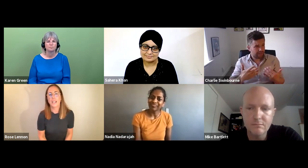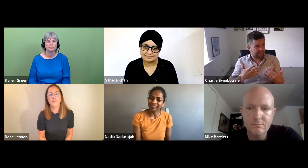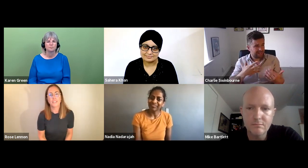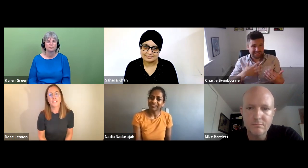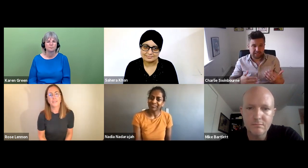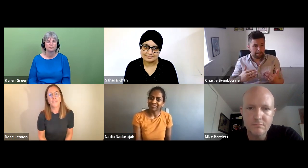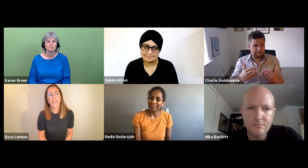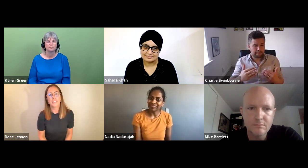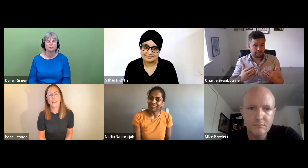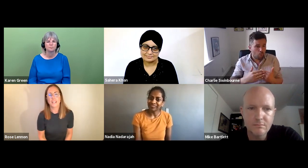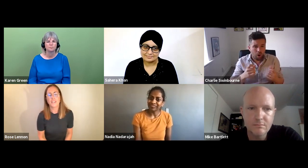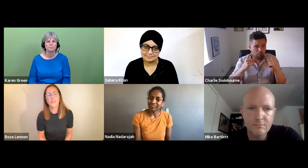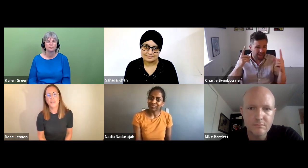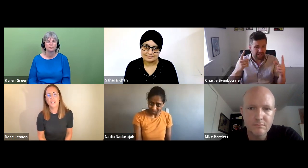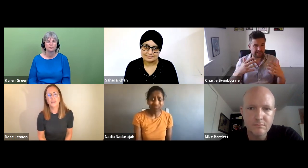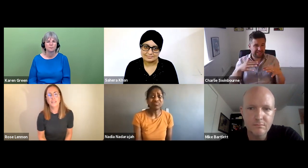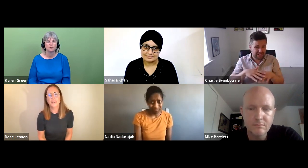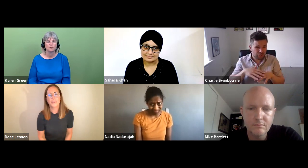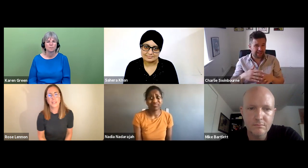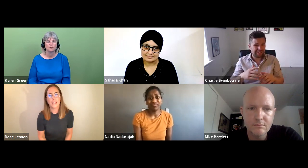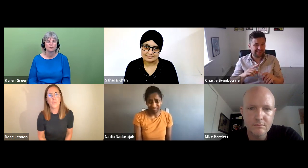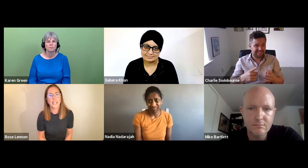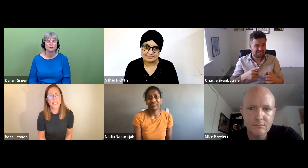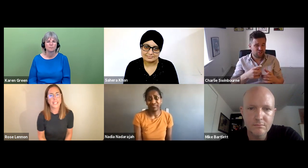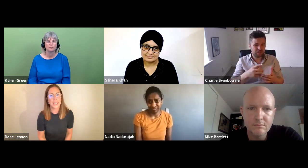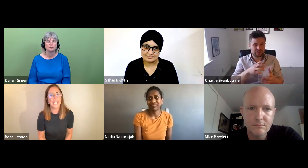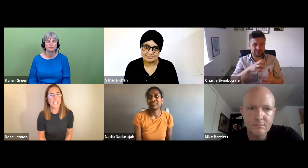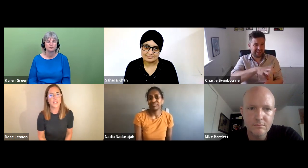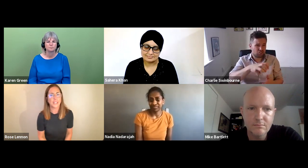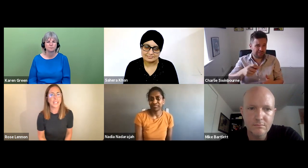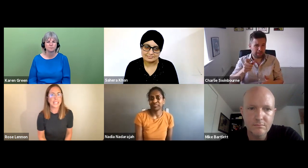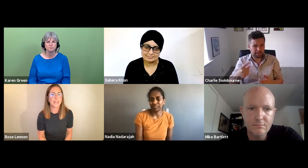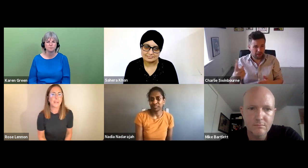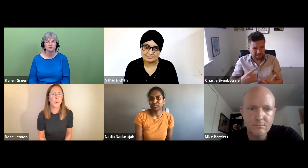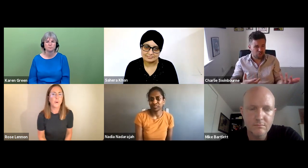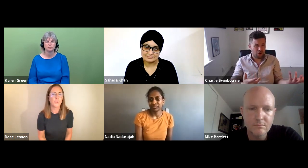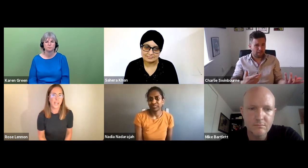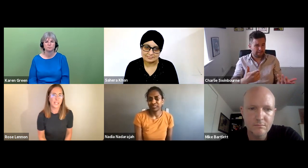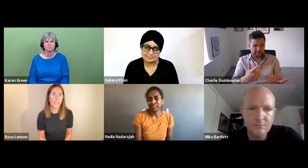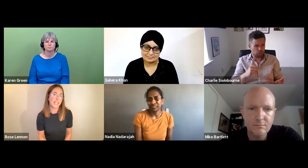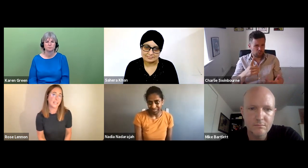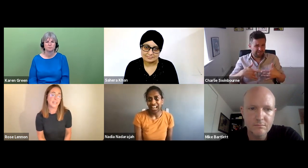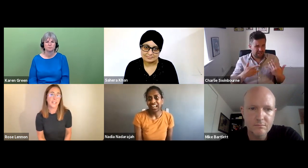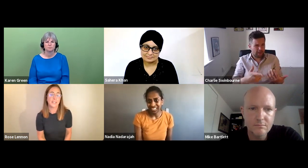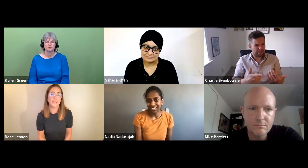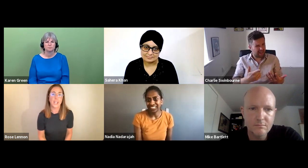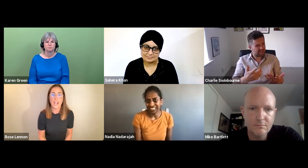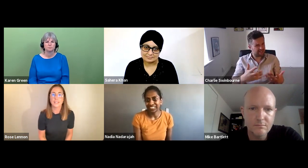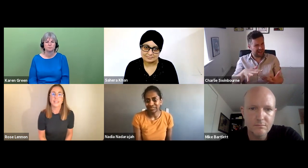Yeah, you're right, Nadia. Do you feel awareness is key? Do you think there needs to be more awareness in